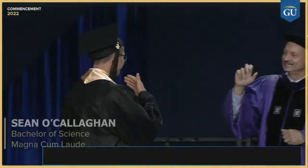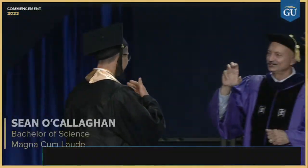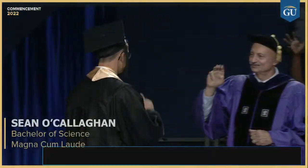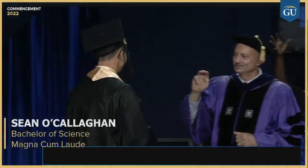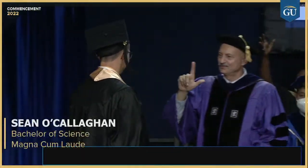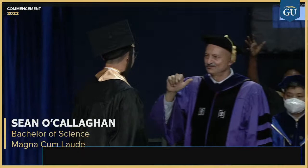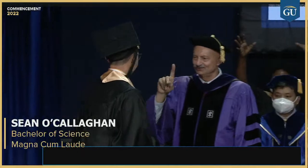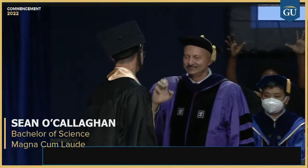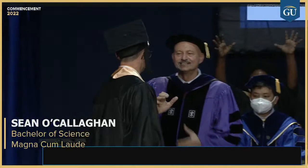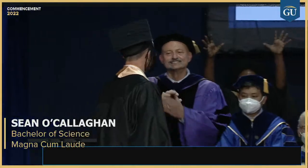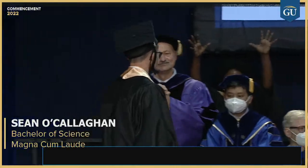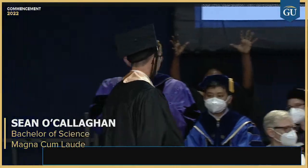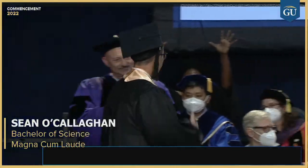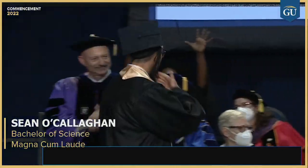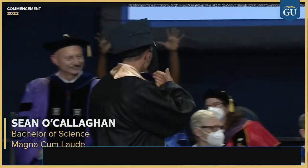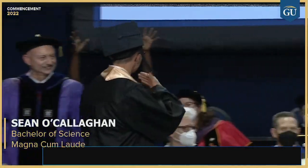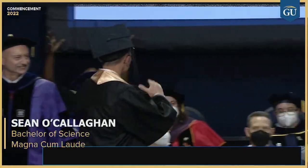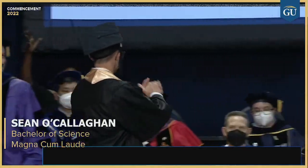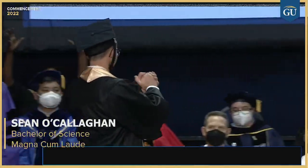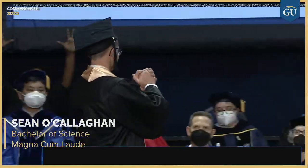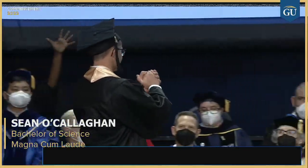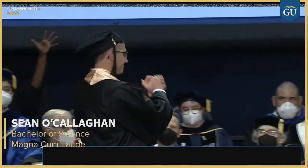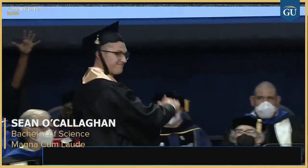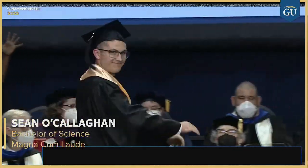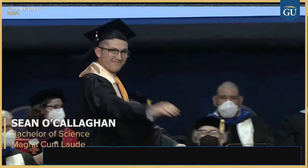Bachelor of Science, magna cum laude.